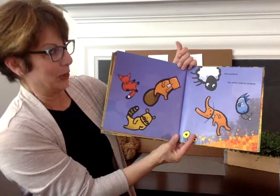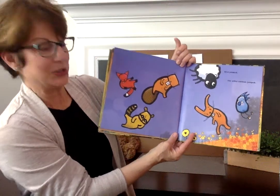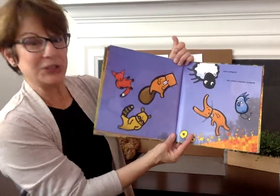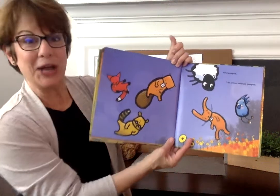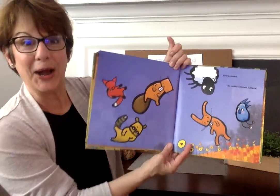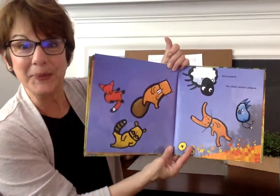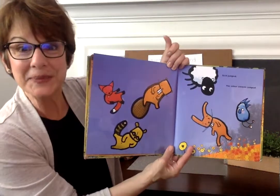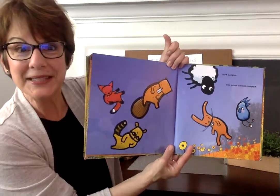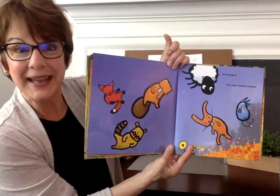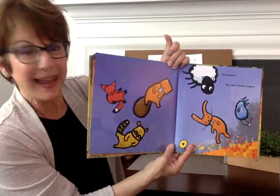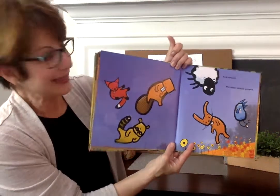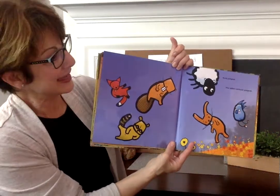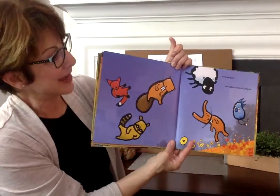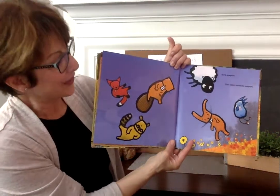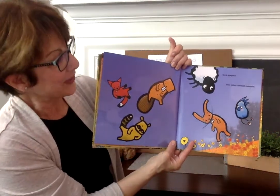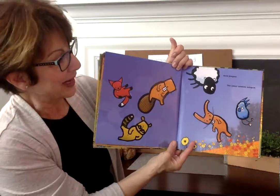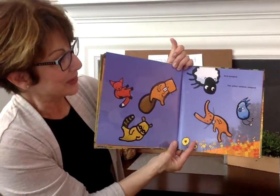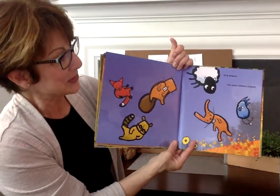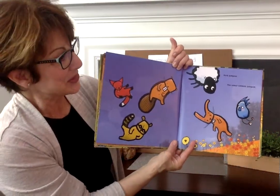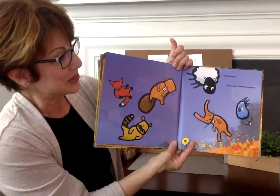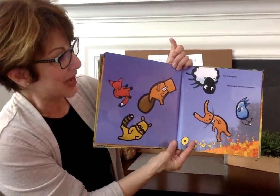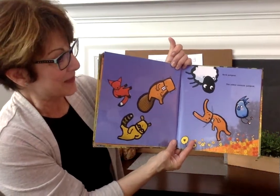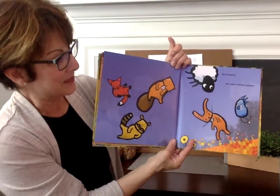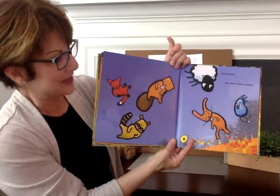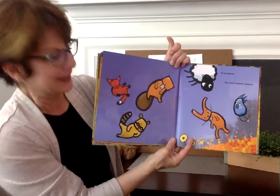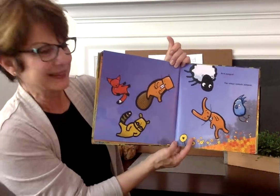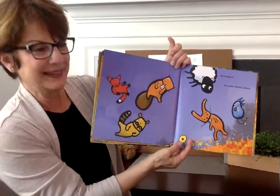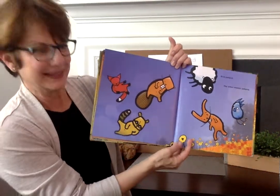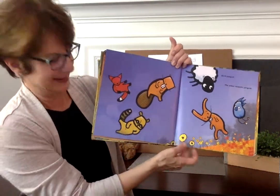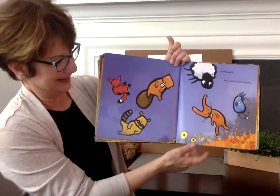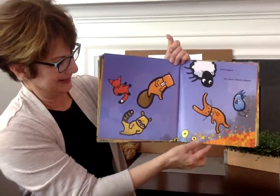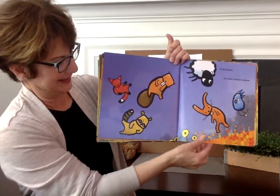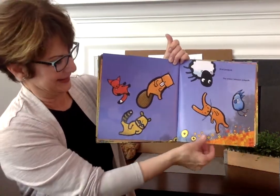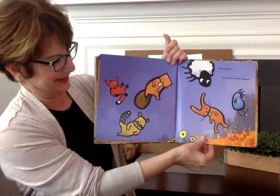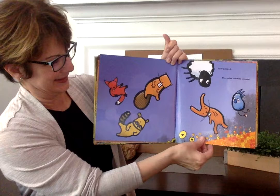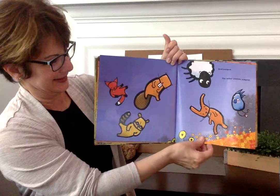Bird jumped, the other animals jumped.